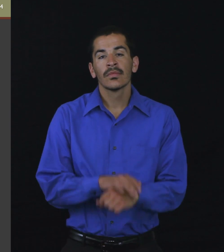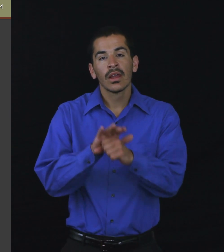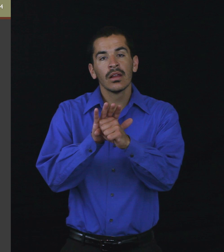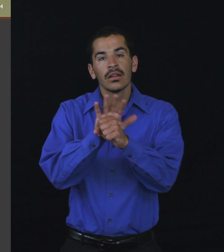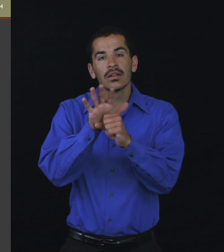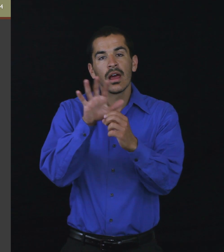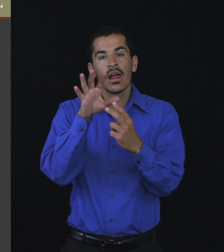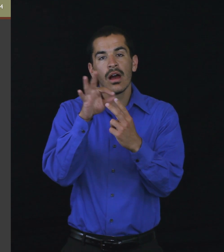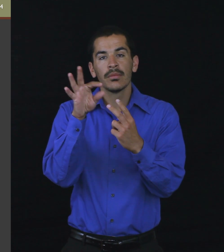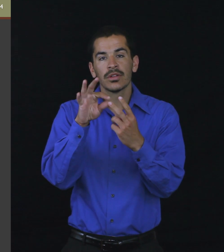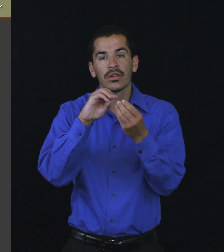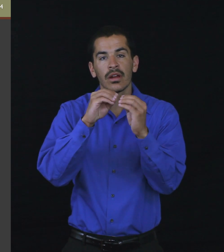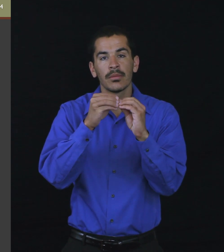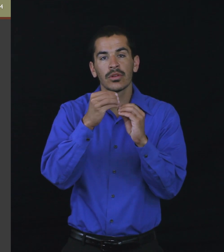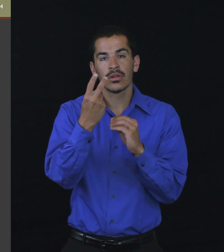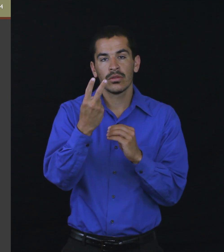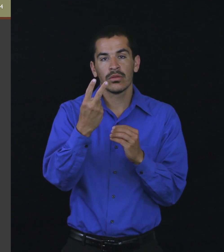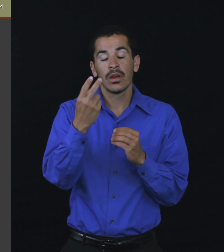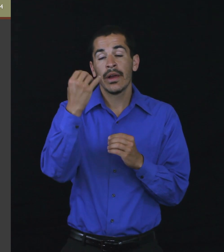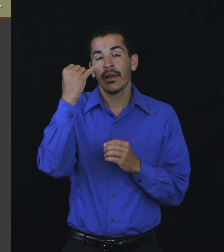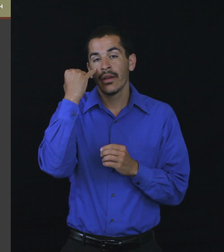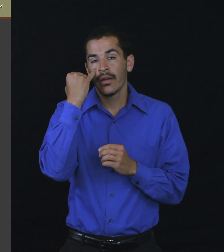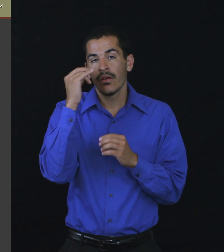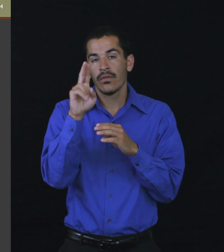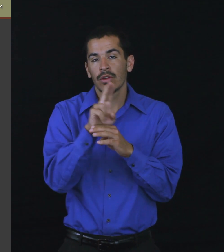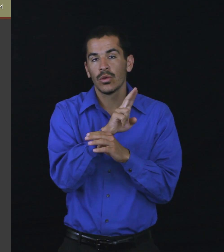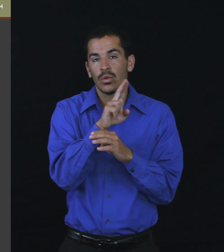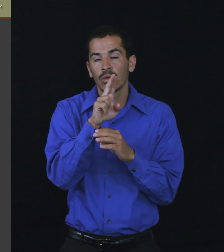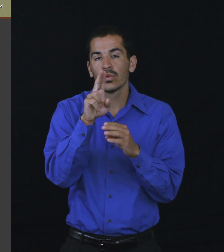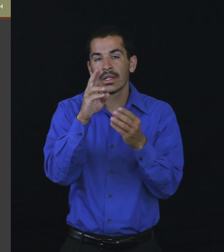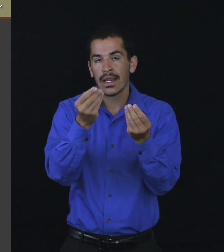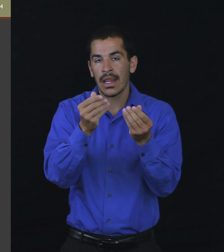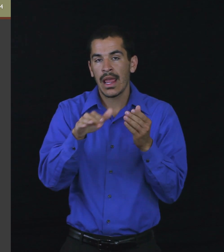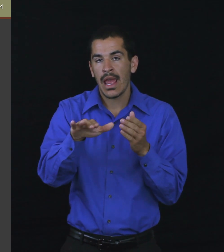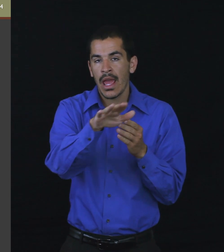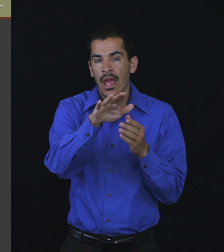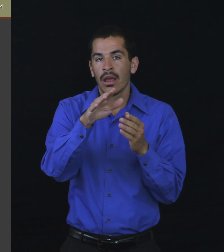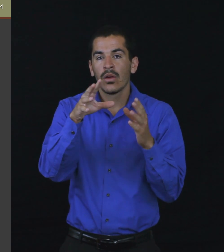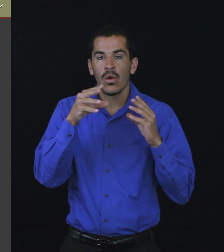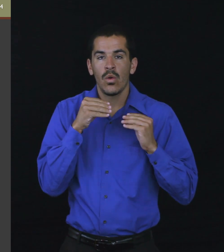Site Option 2. Using PCD-owned land.